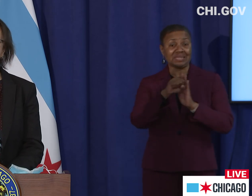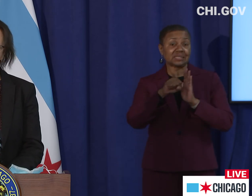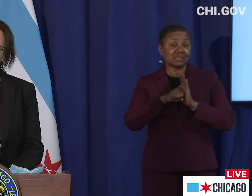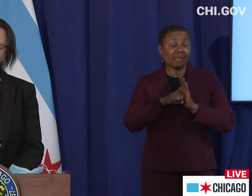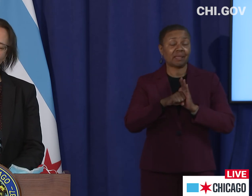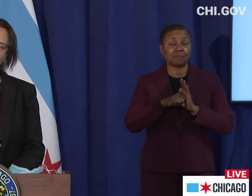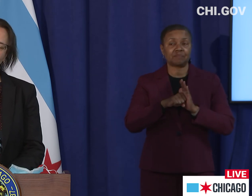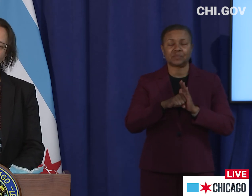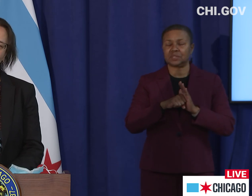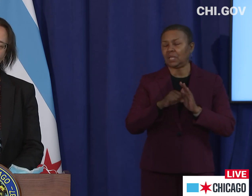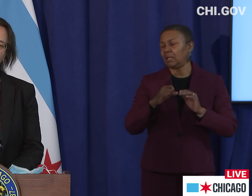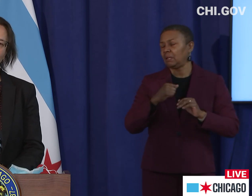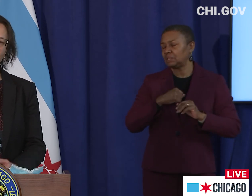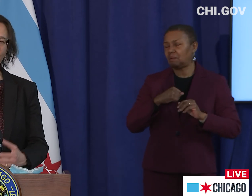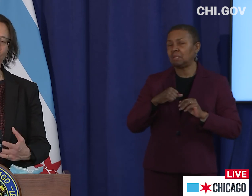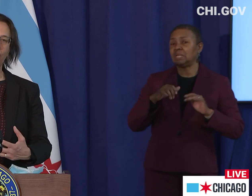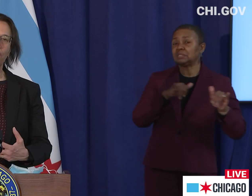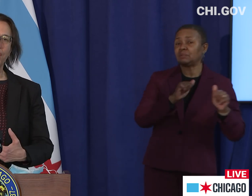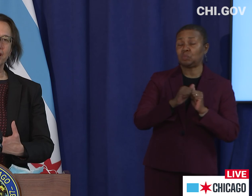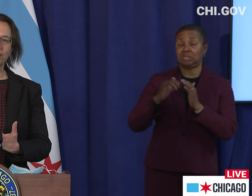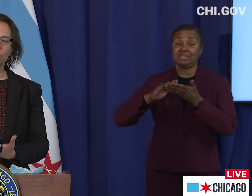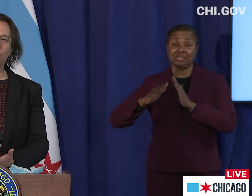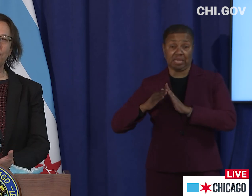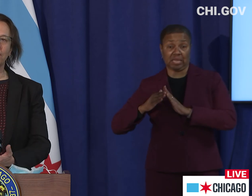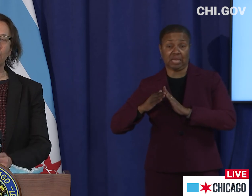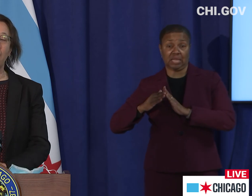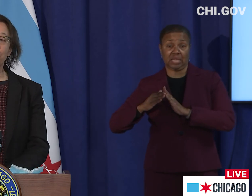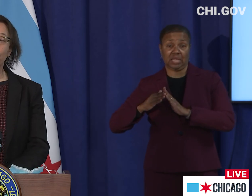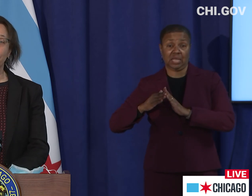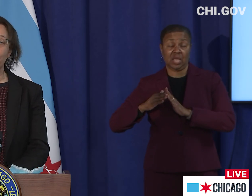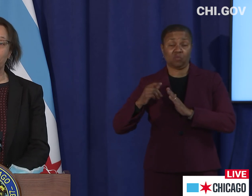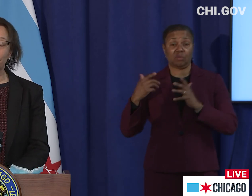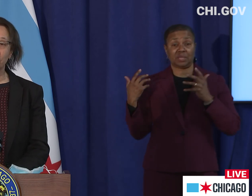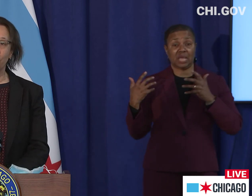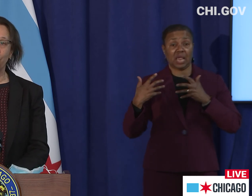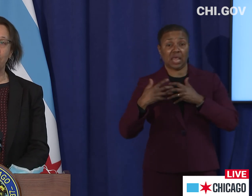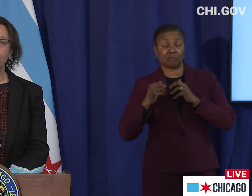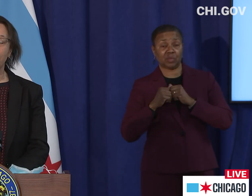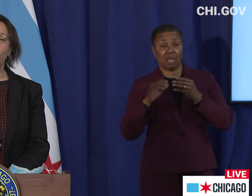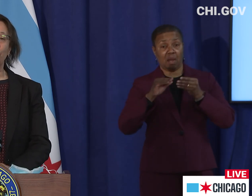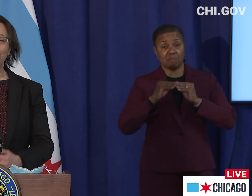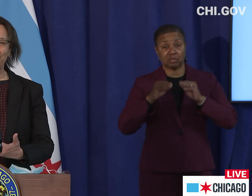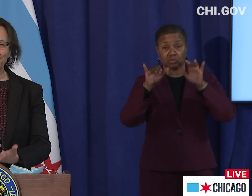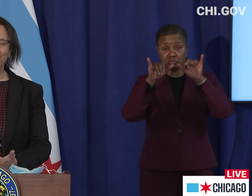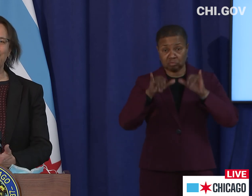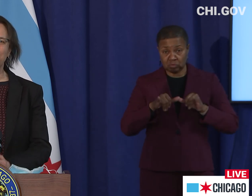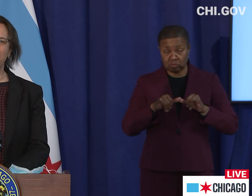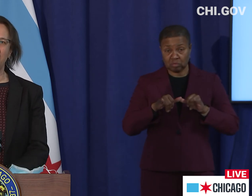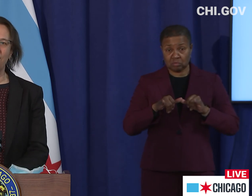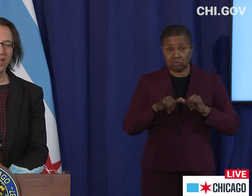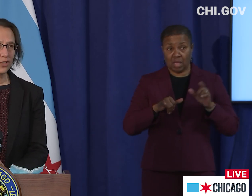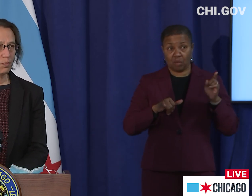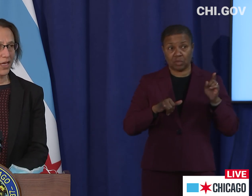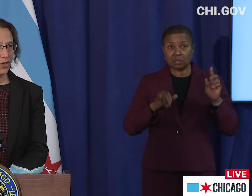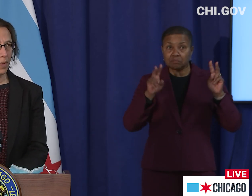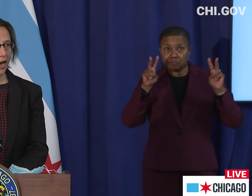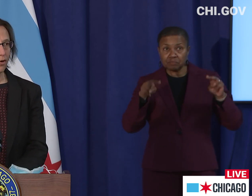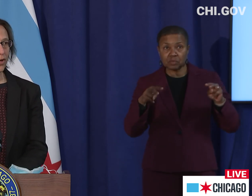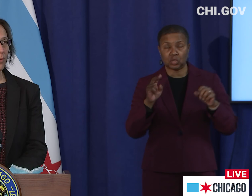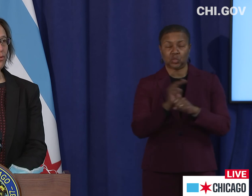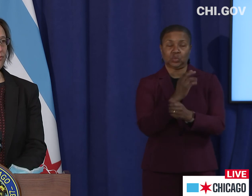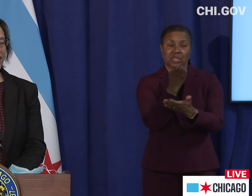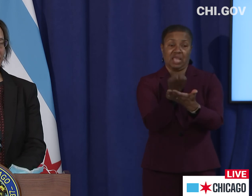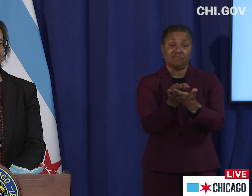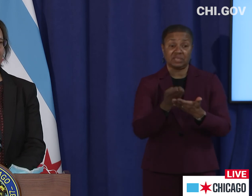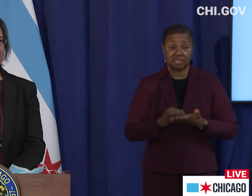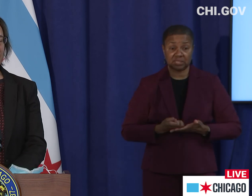since to the city. So therefore, since we've been in alignment with our metrics and we look at these things in an evidence-based manner,